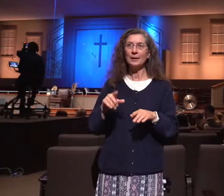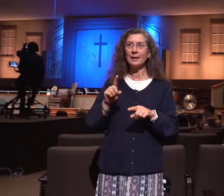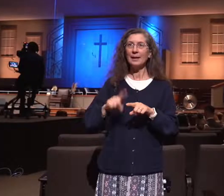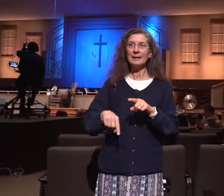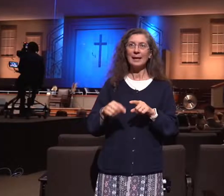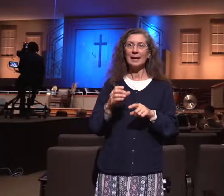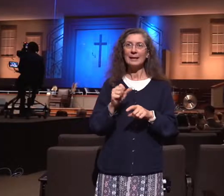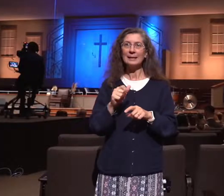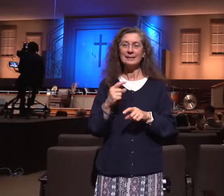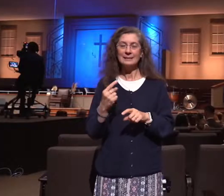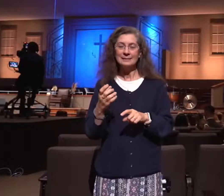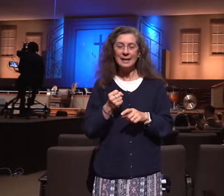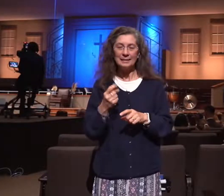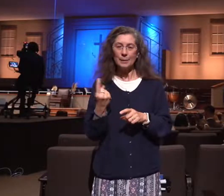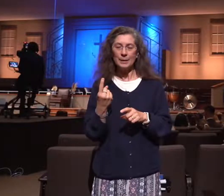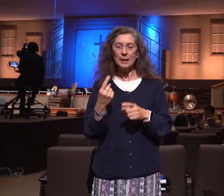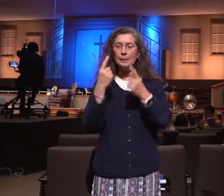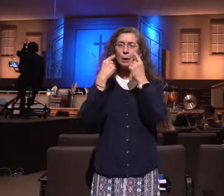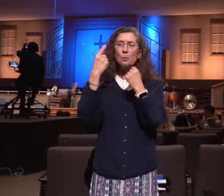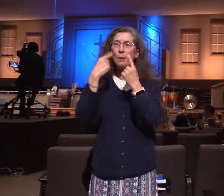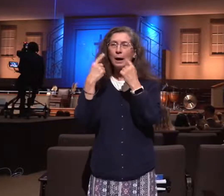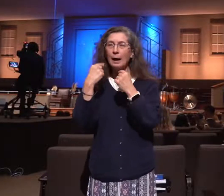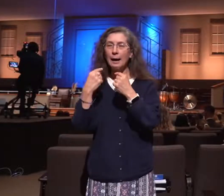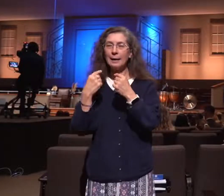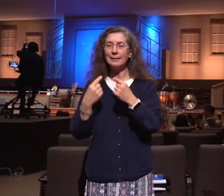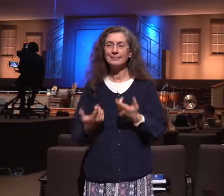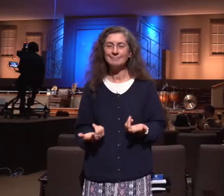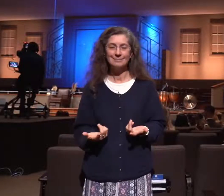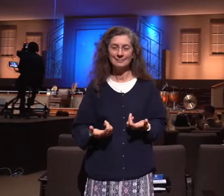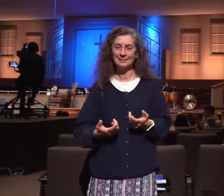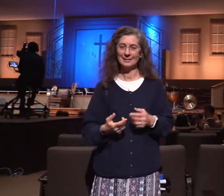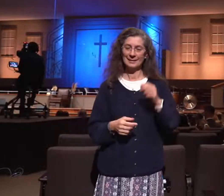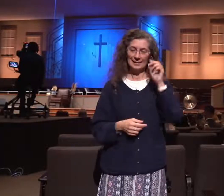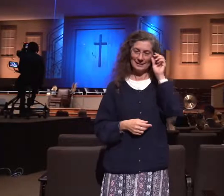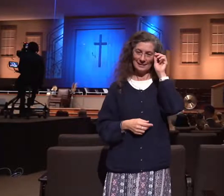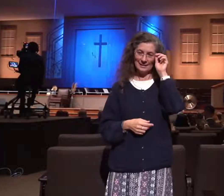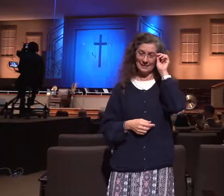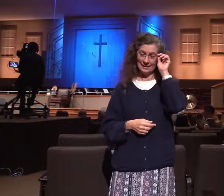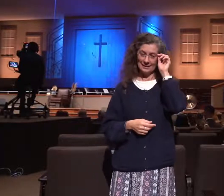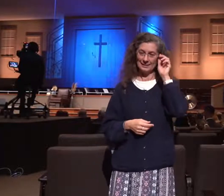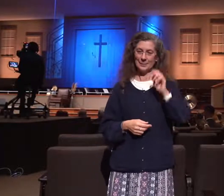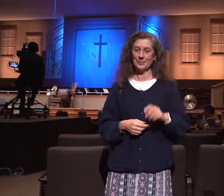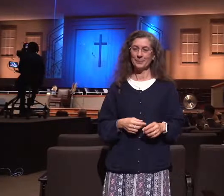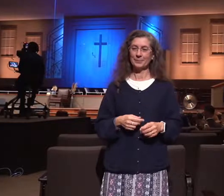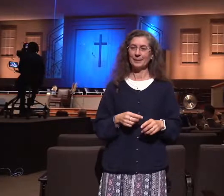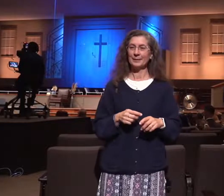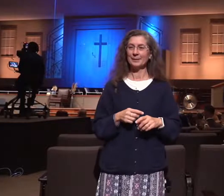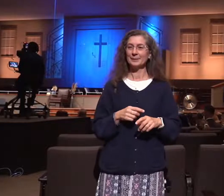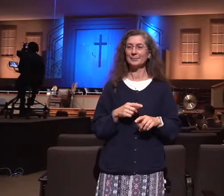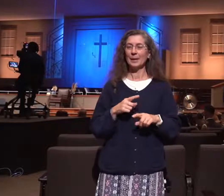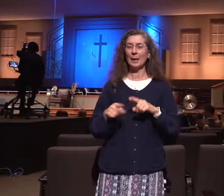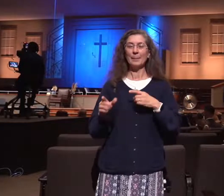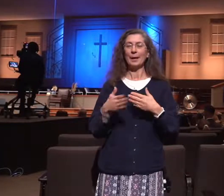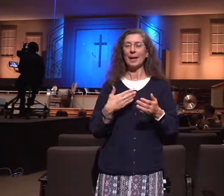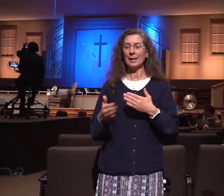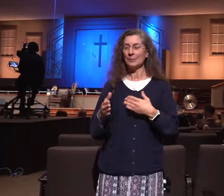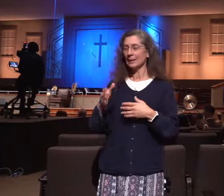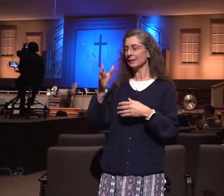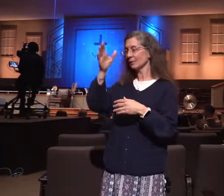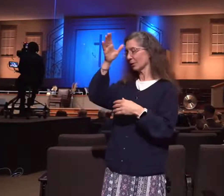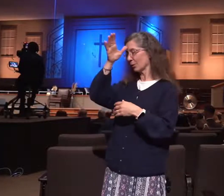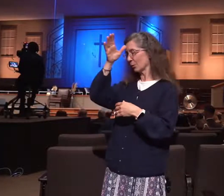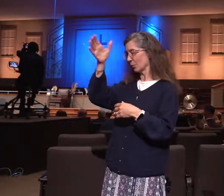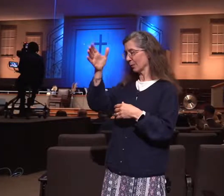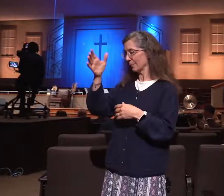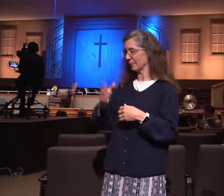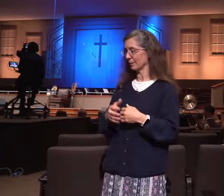And there's no defense on about a crying kid or a crying woman, okay? So the grandmother said, oh, the